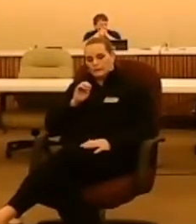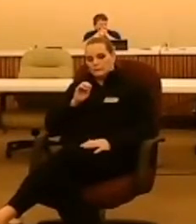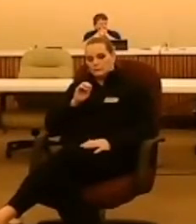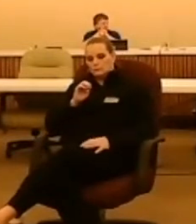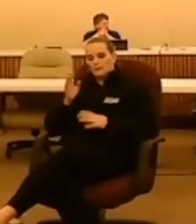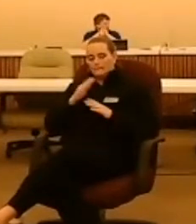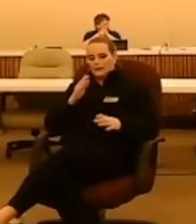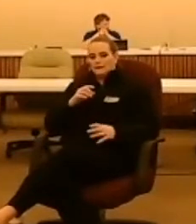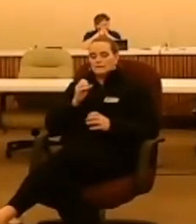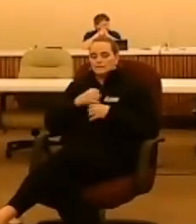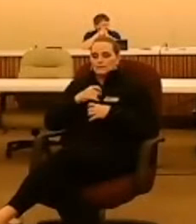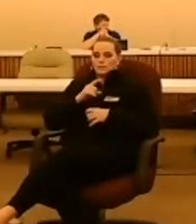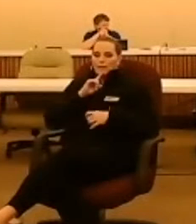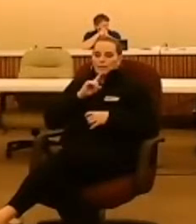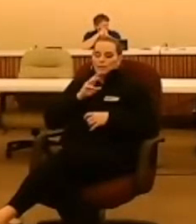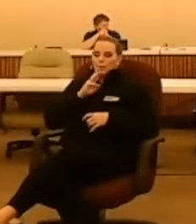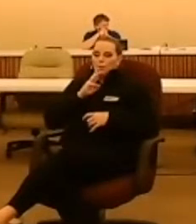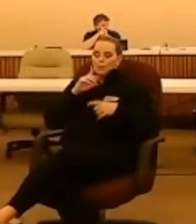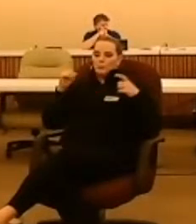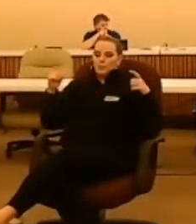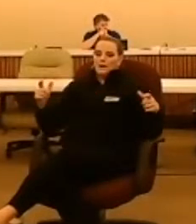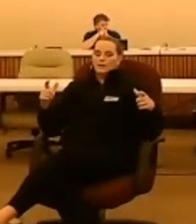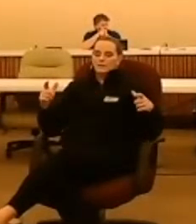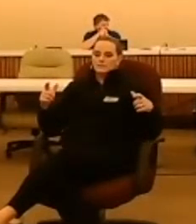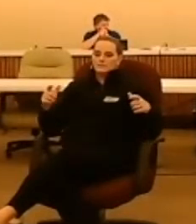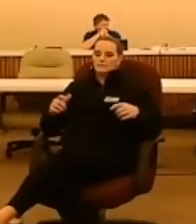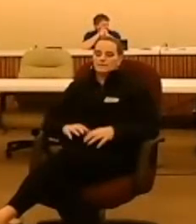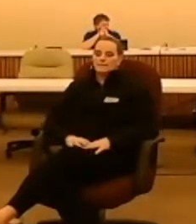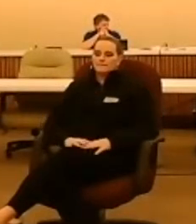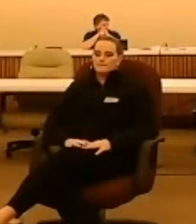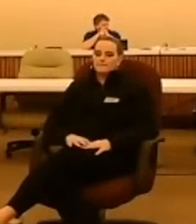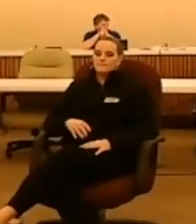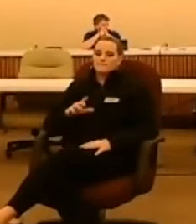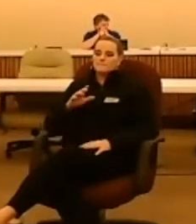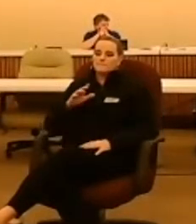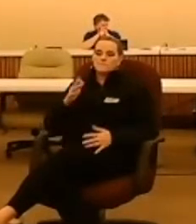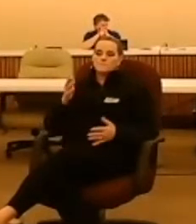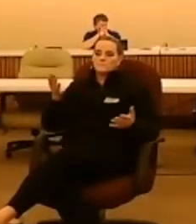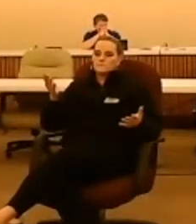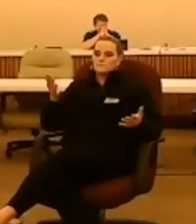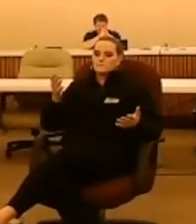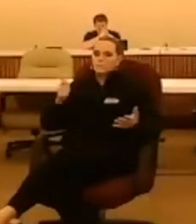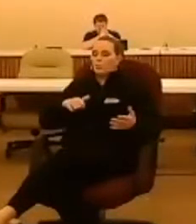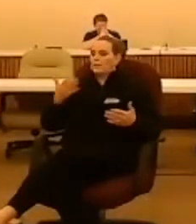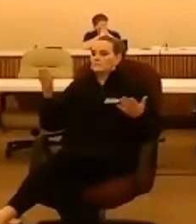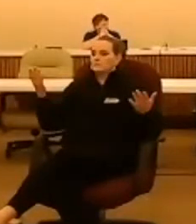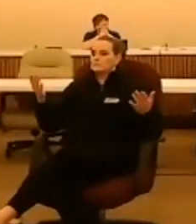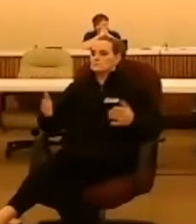Okay. What else?